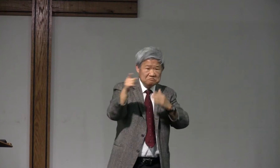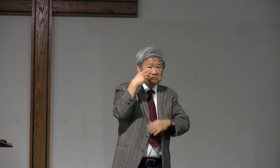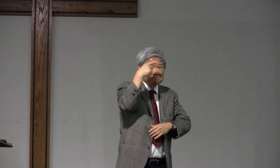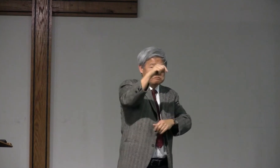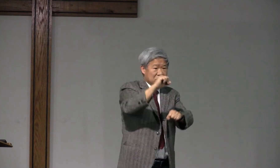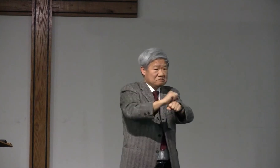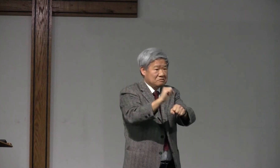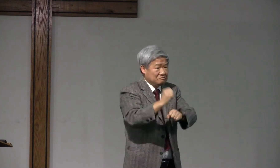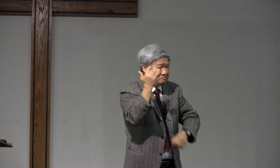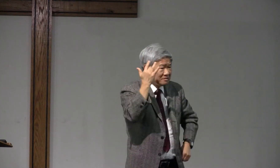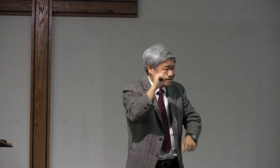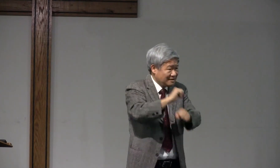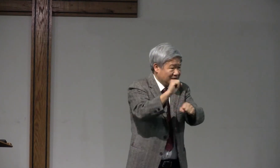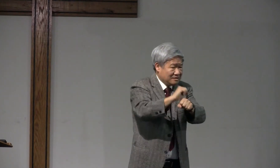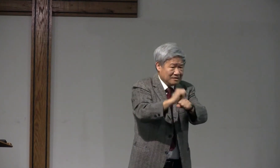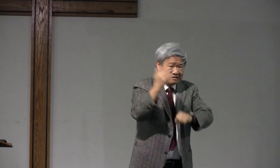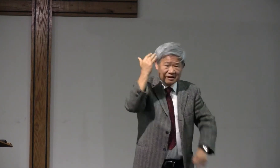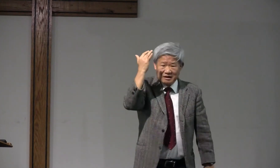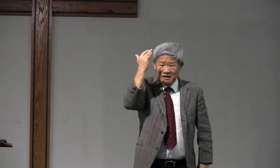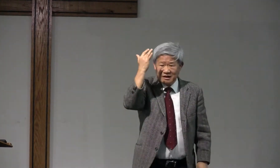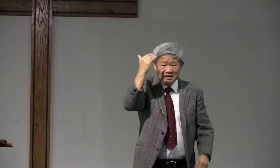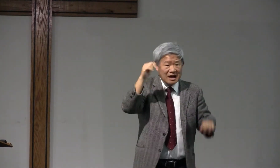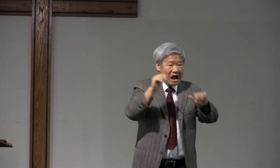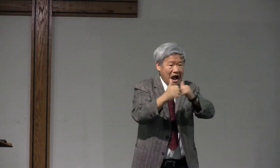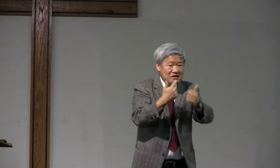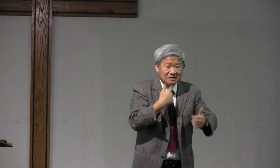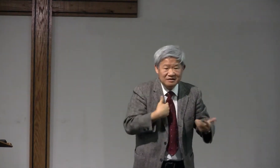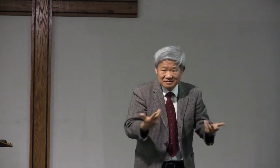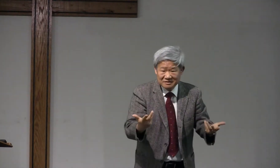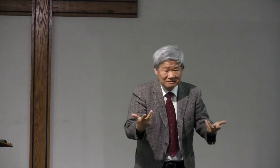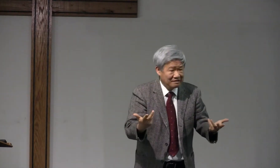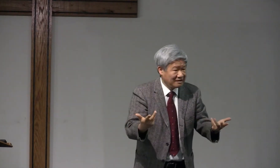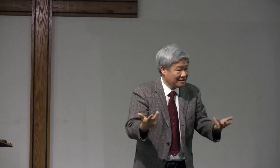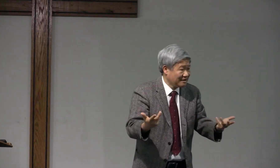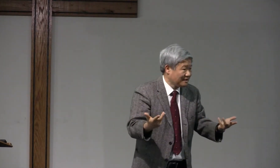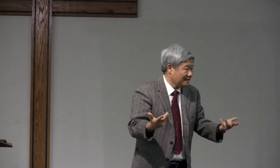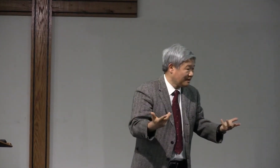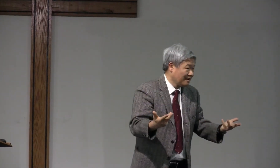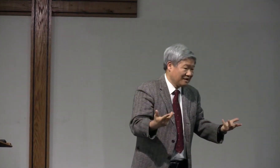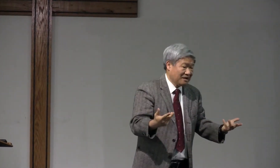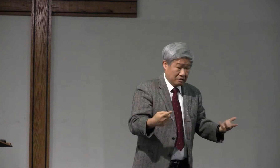Monday, some of you have to go to work. Why?